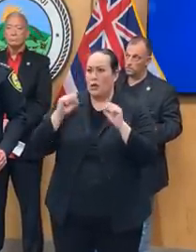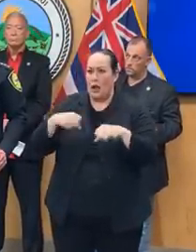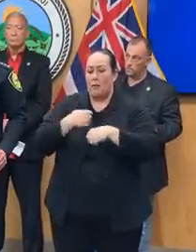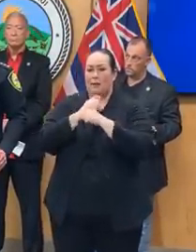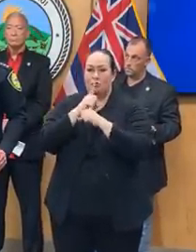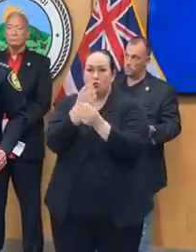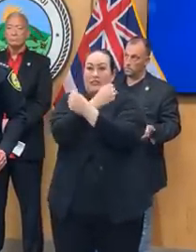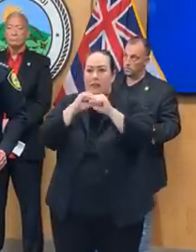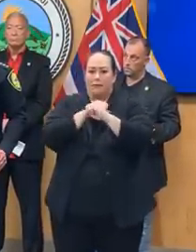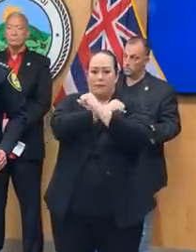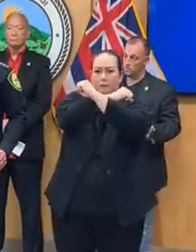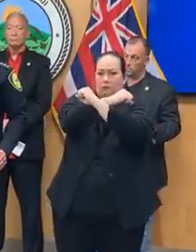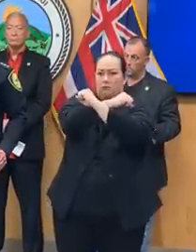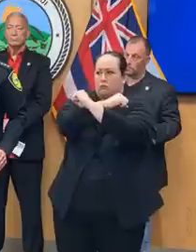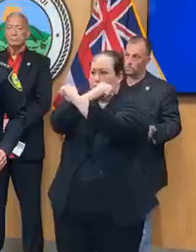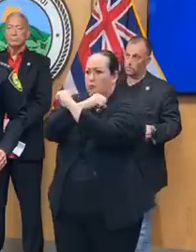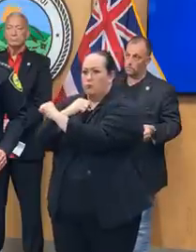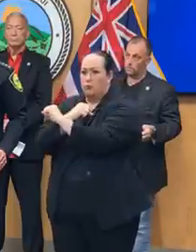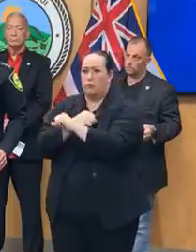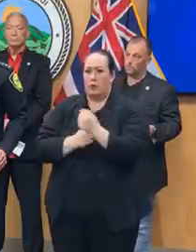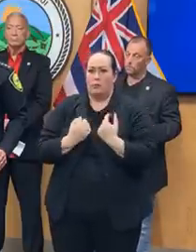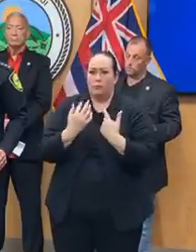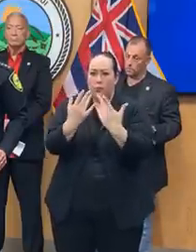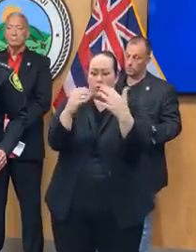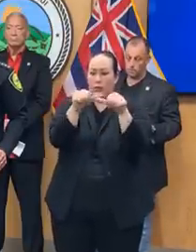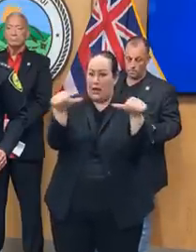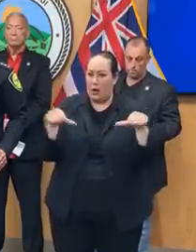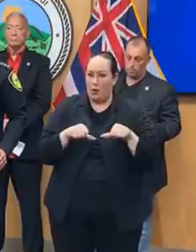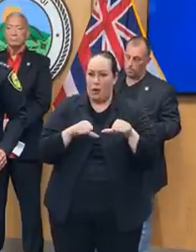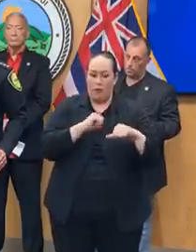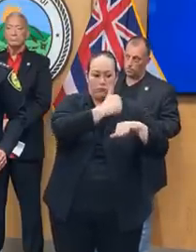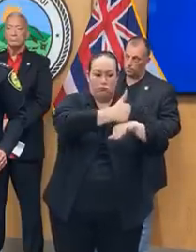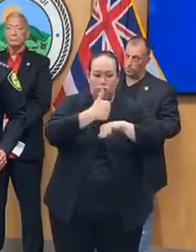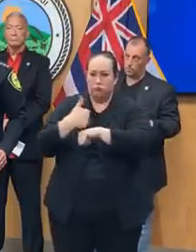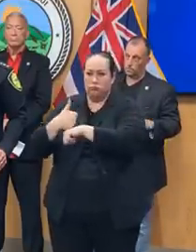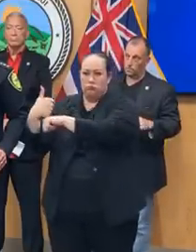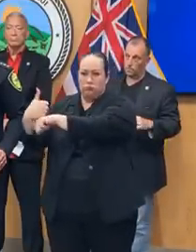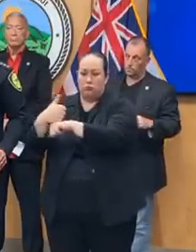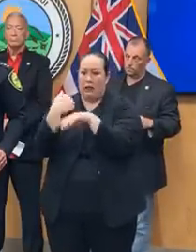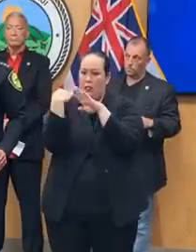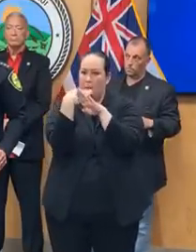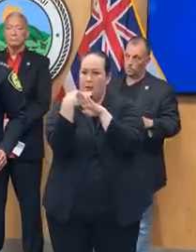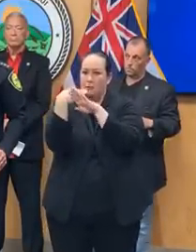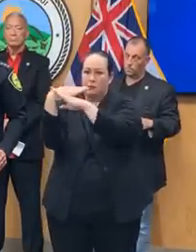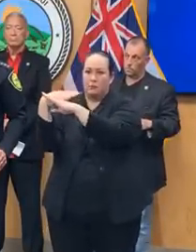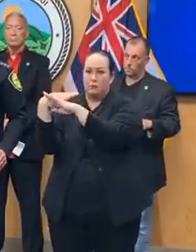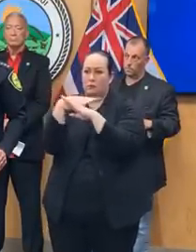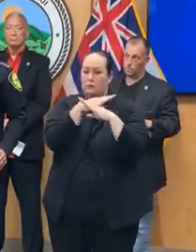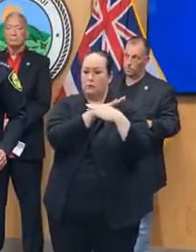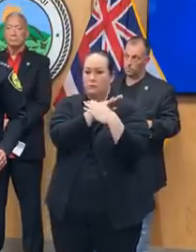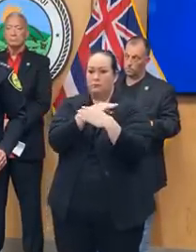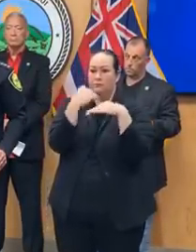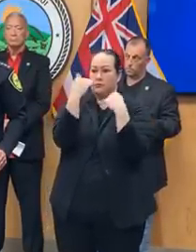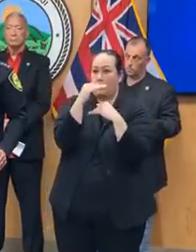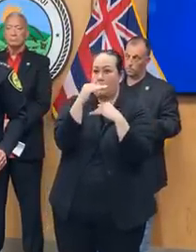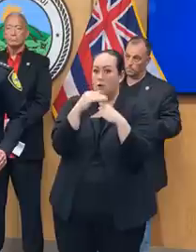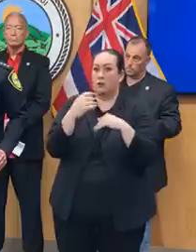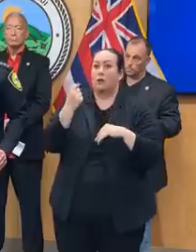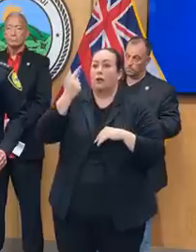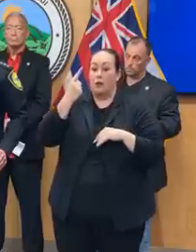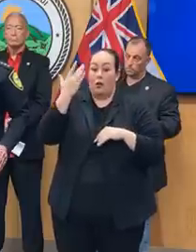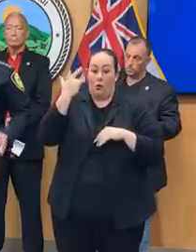affected burn zone or the disaster zone, and because of that, we were able to open up the